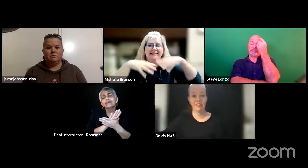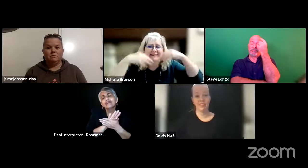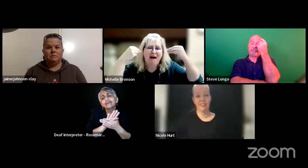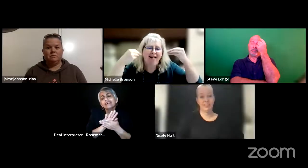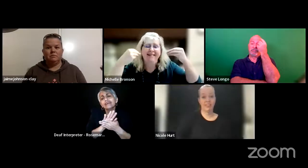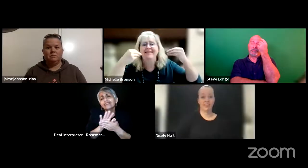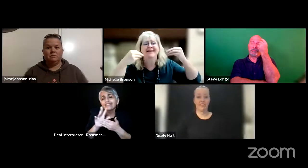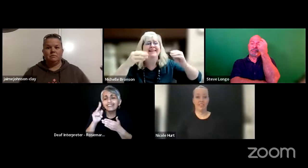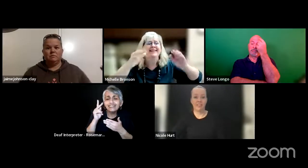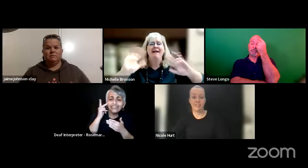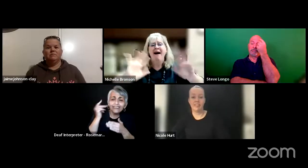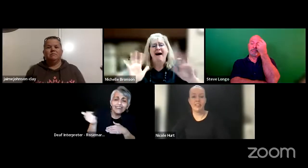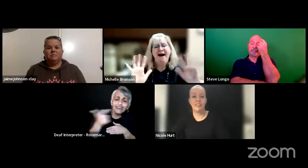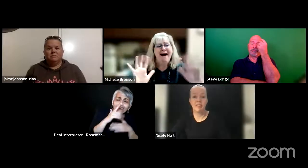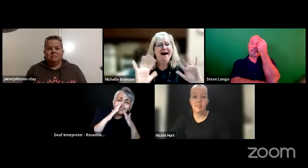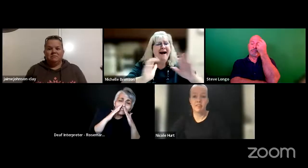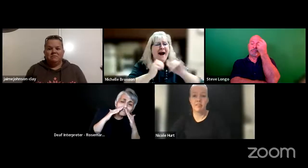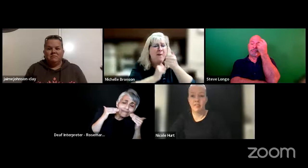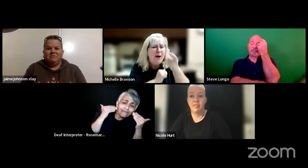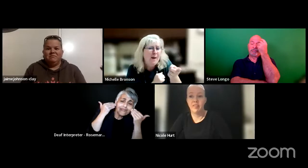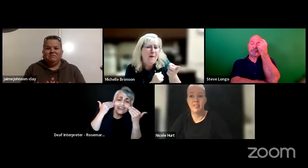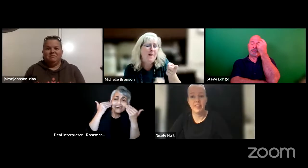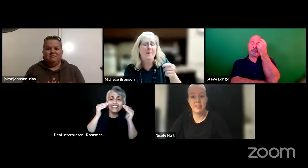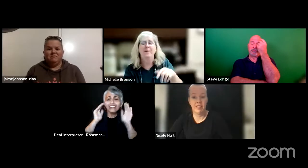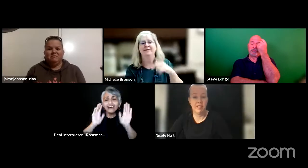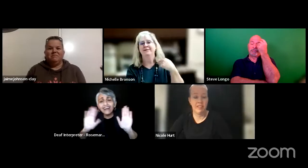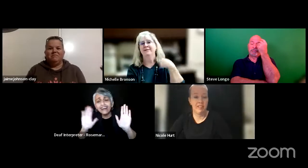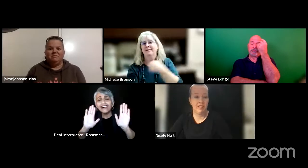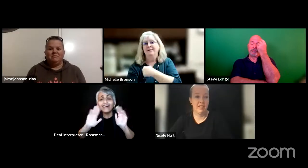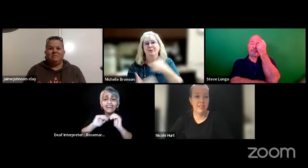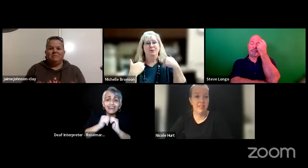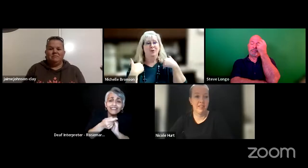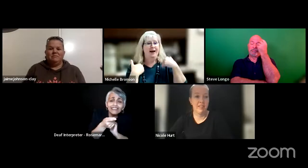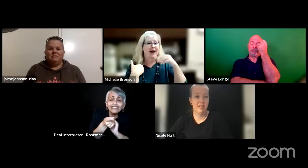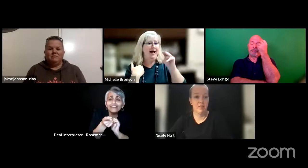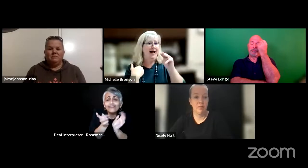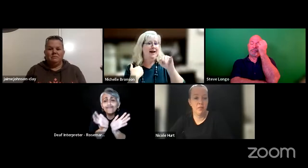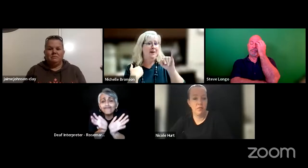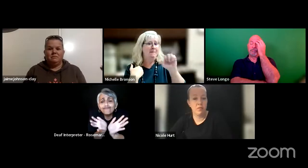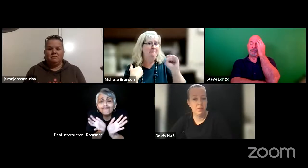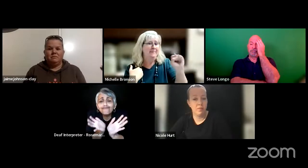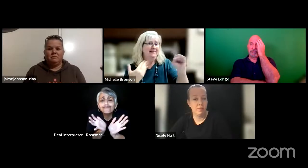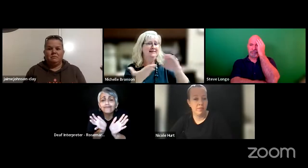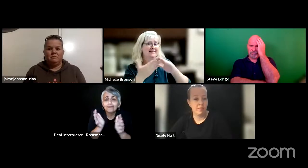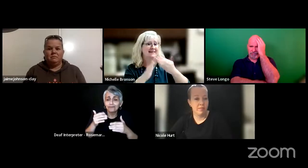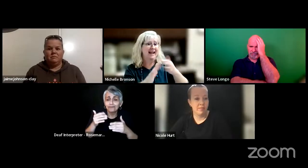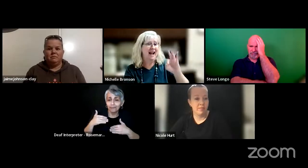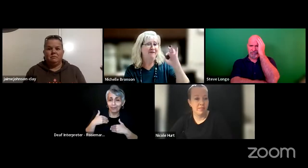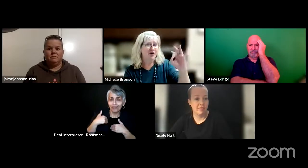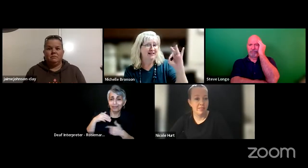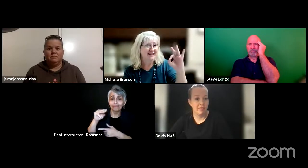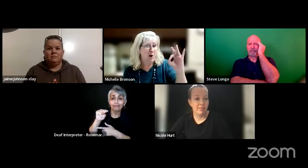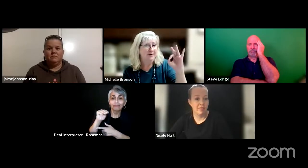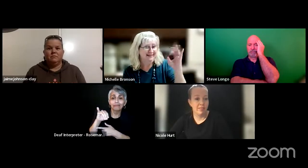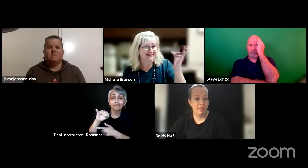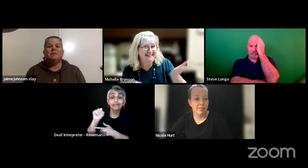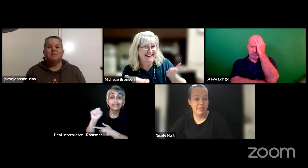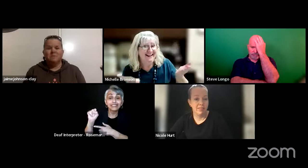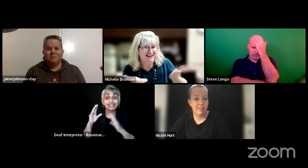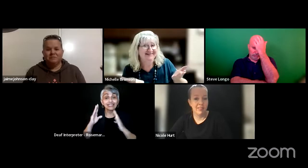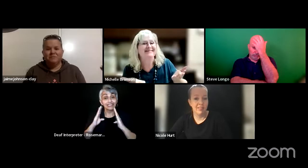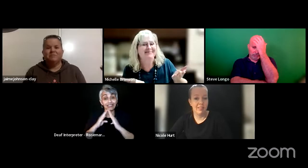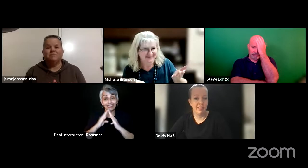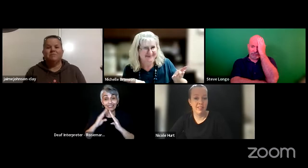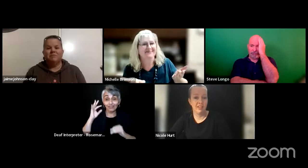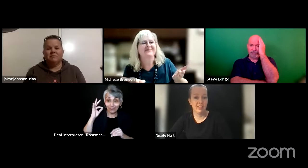it was so nice to see everyone and all of their smiles and everyone wishing everyone well. And the